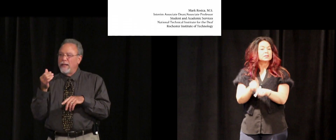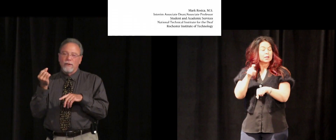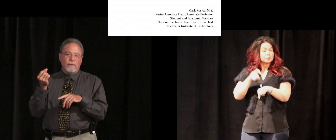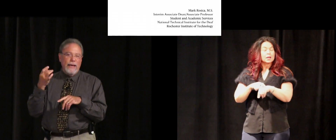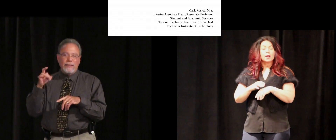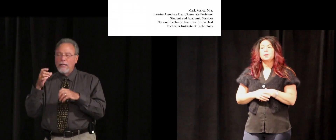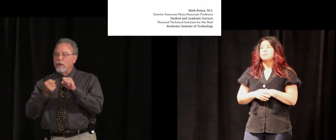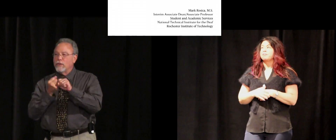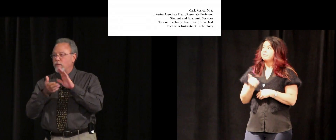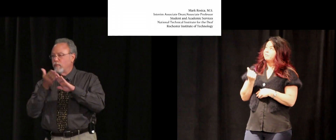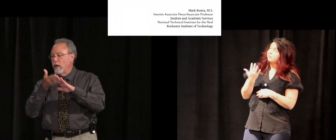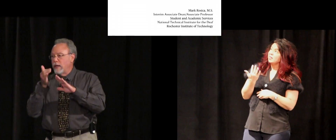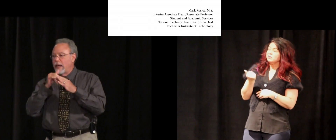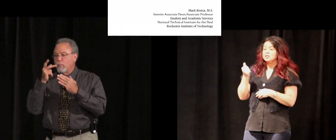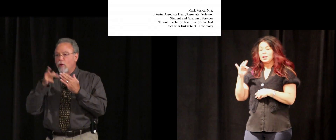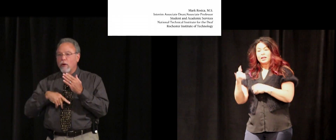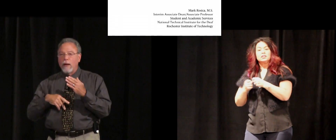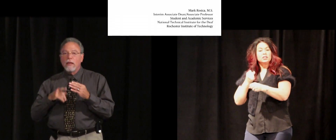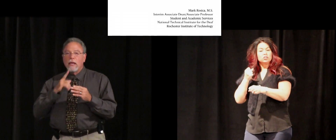Okay.